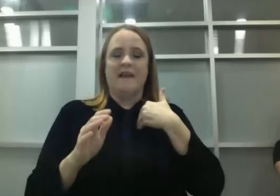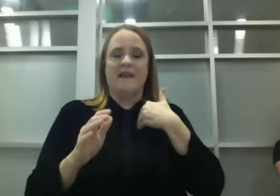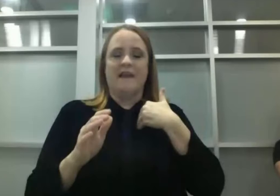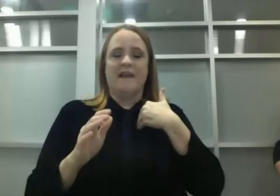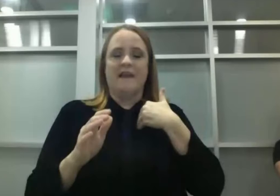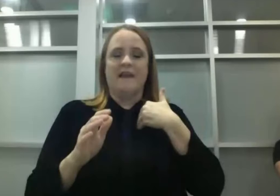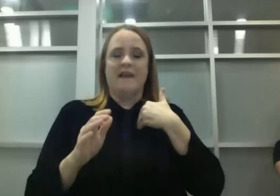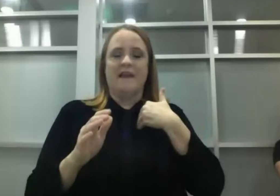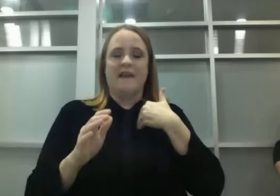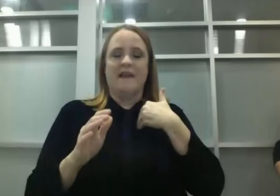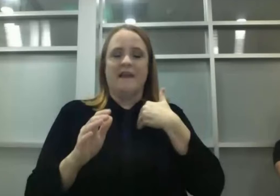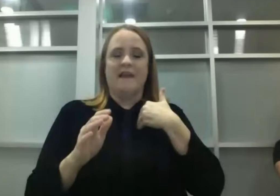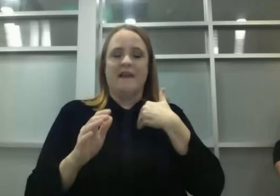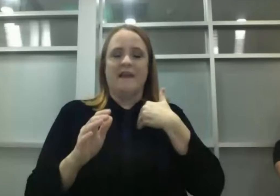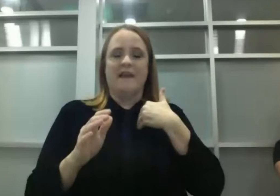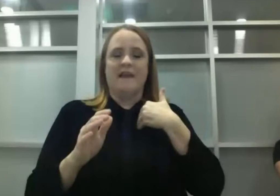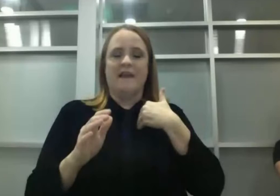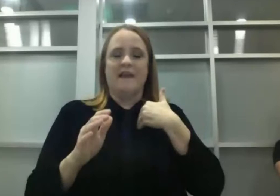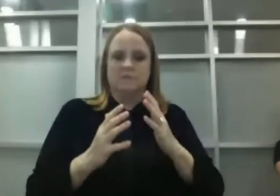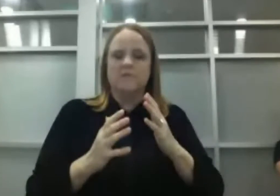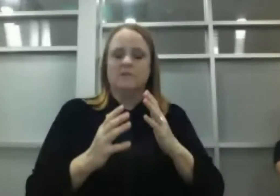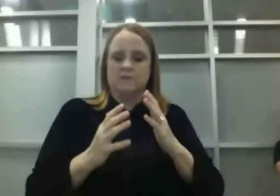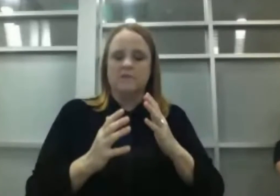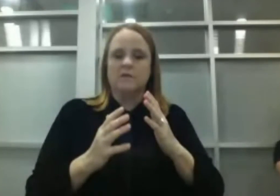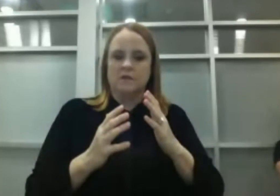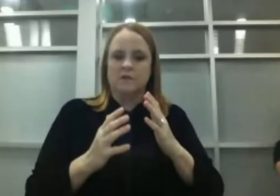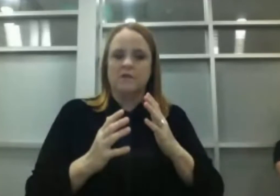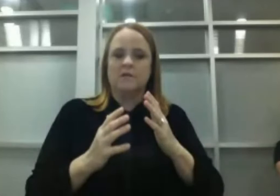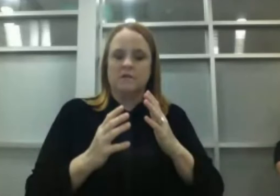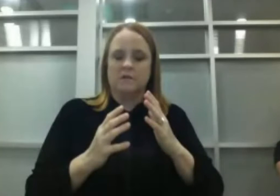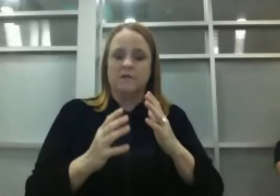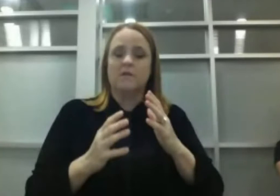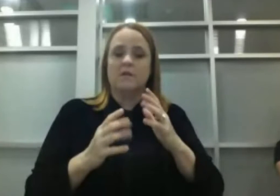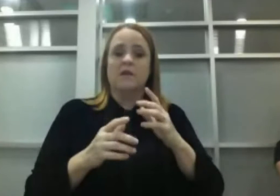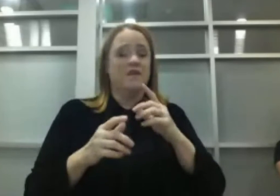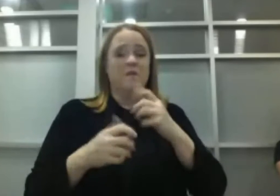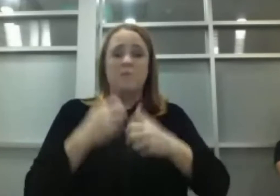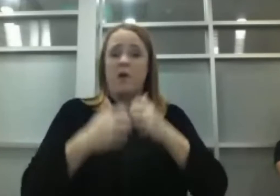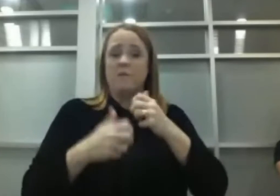temporarily. The only caveat would be is you couldn't run asynchronous tests then.